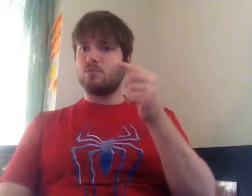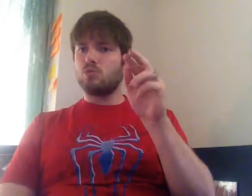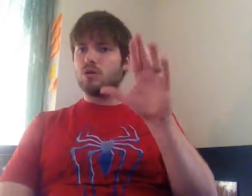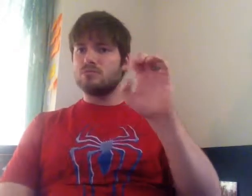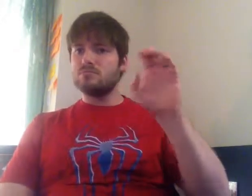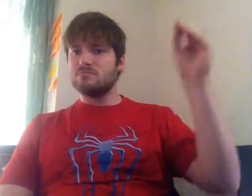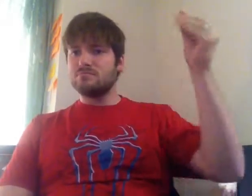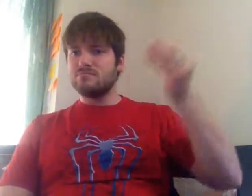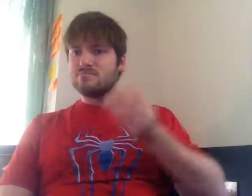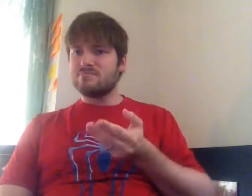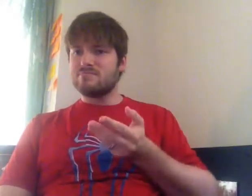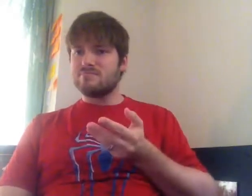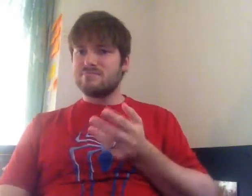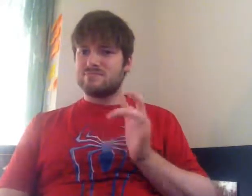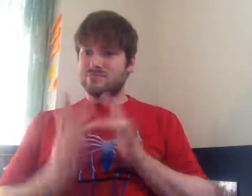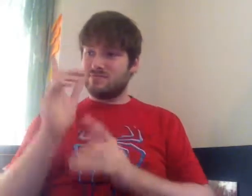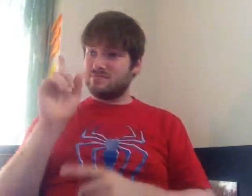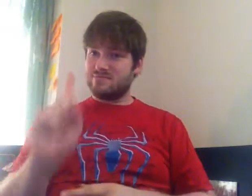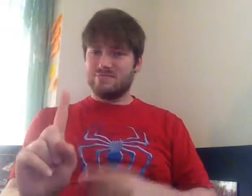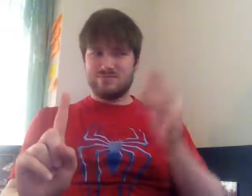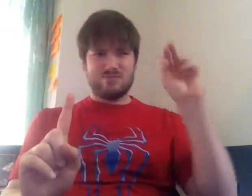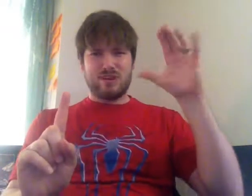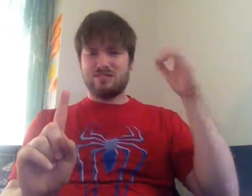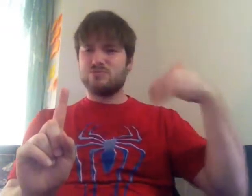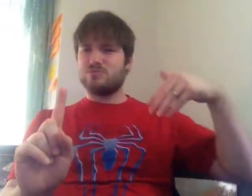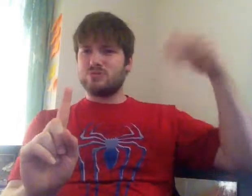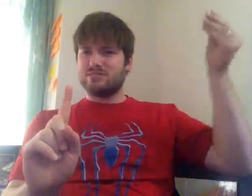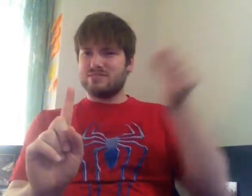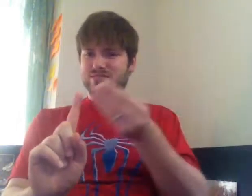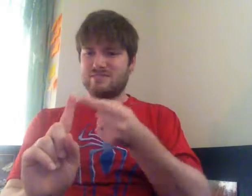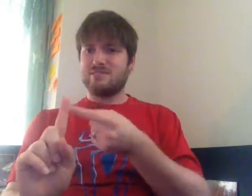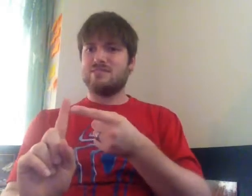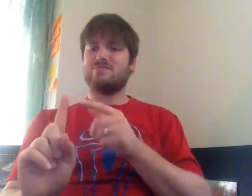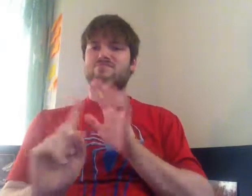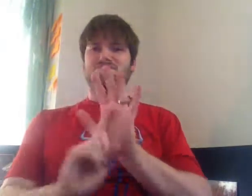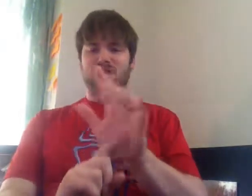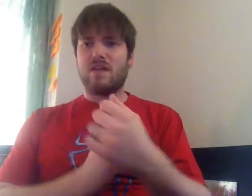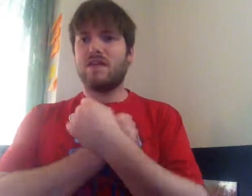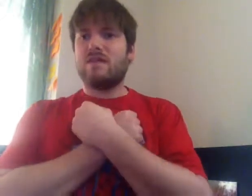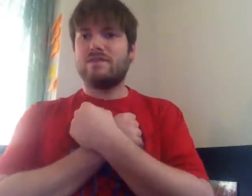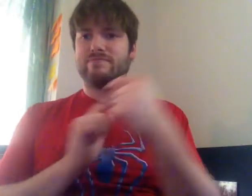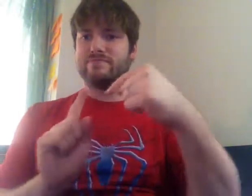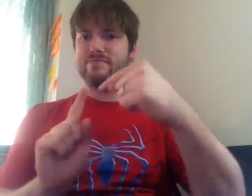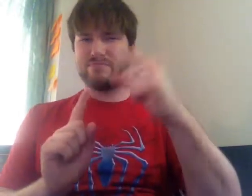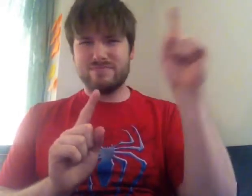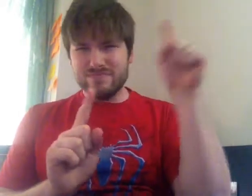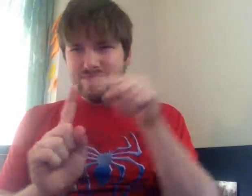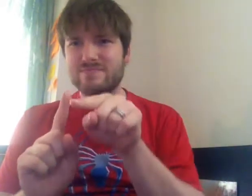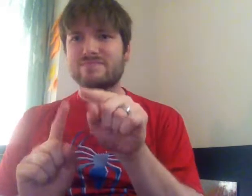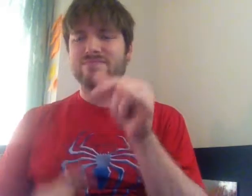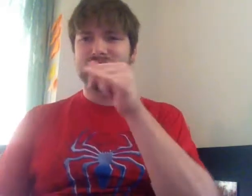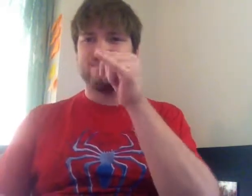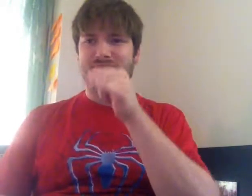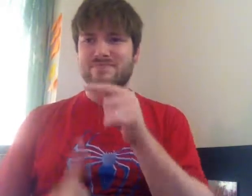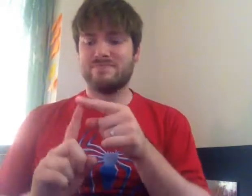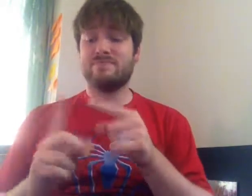had nothing to do with it. Here's where we are now. Now, it's no longer a tropical storm. It's called post-tropical